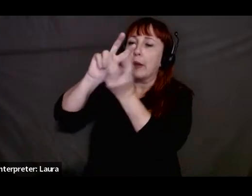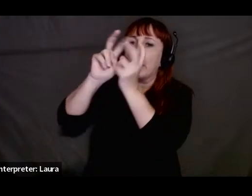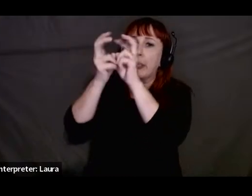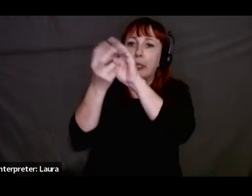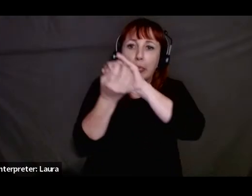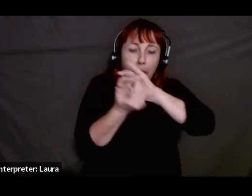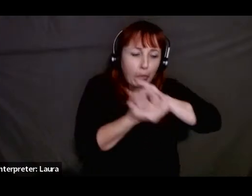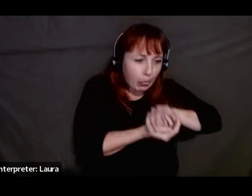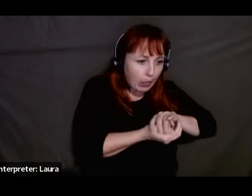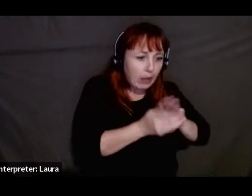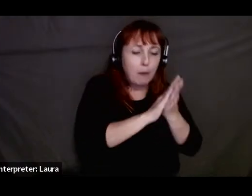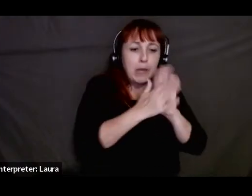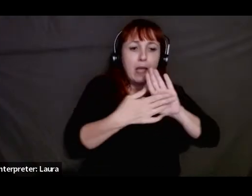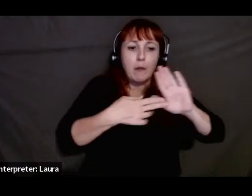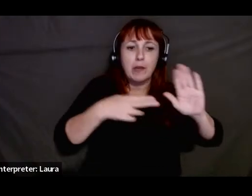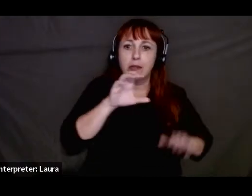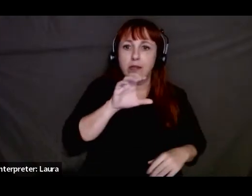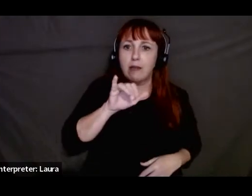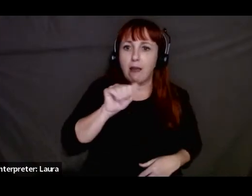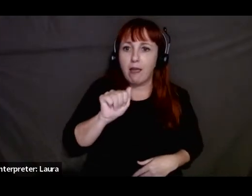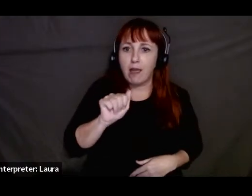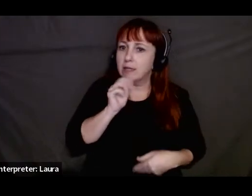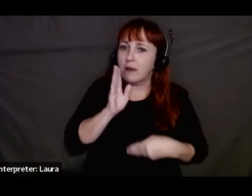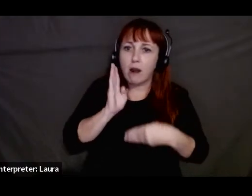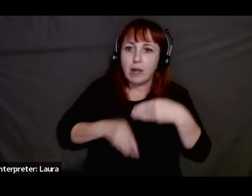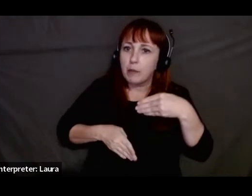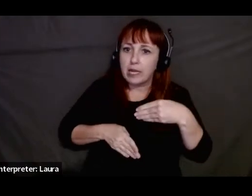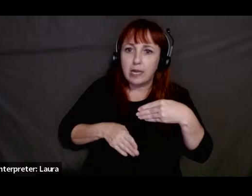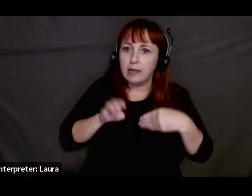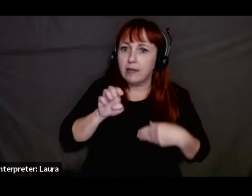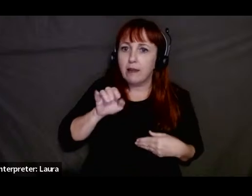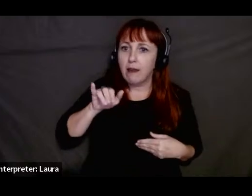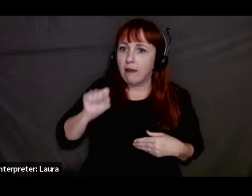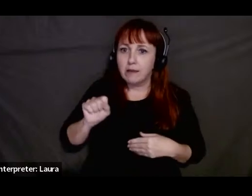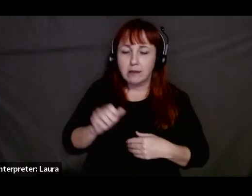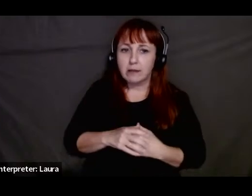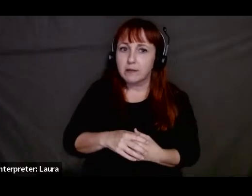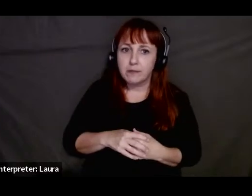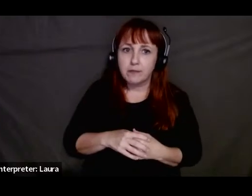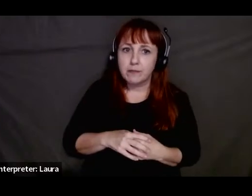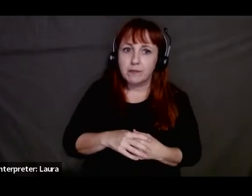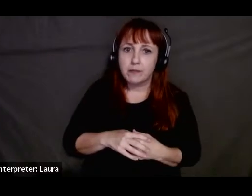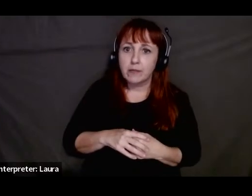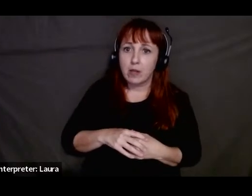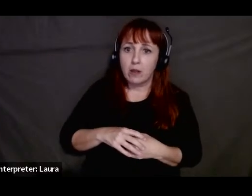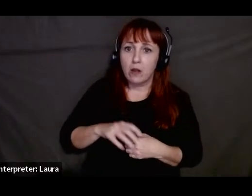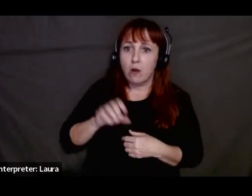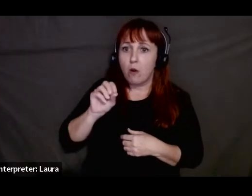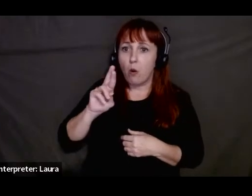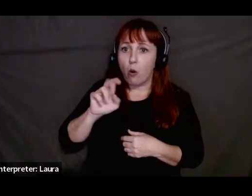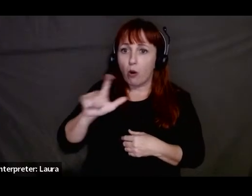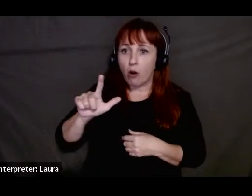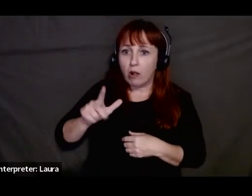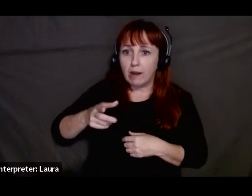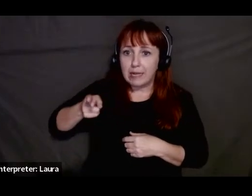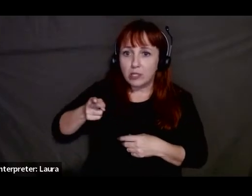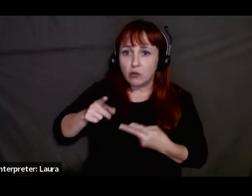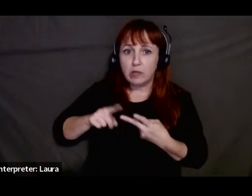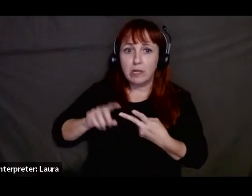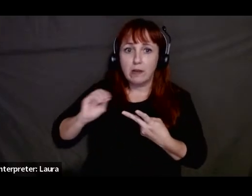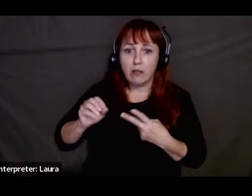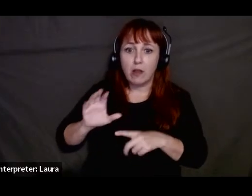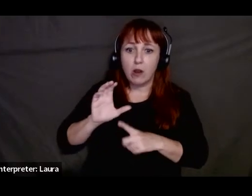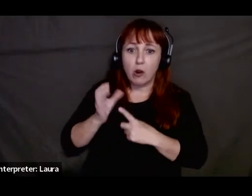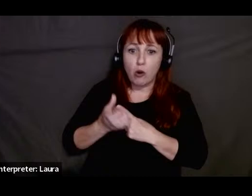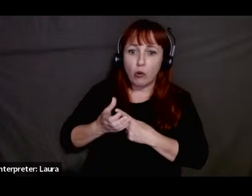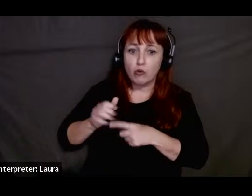CIA. It's incomplete in this EIS. There's no oral histories, no cultural practitioners